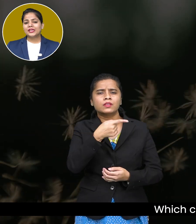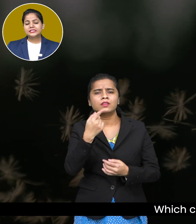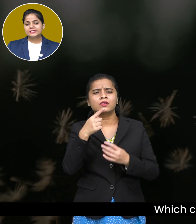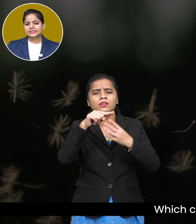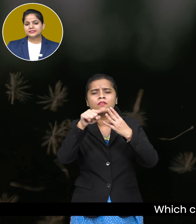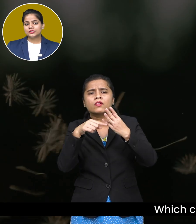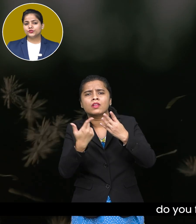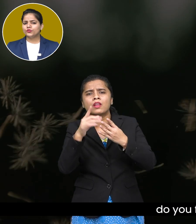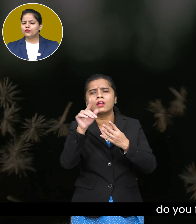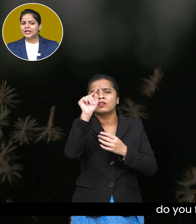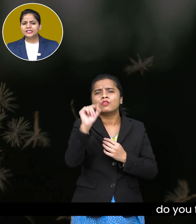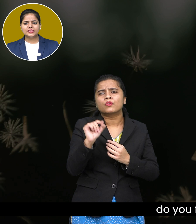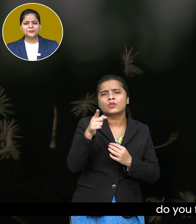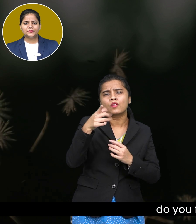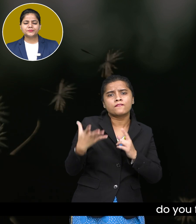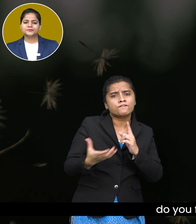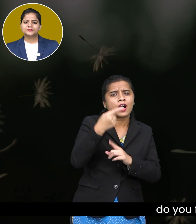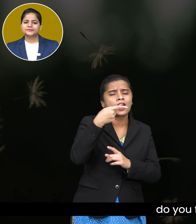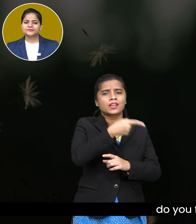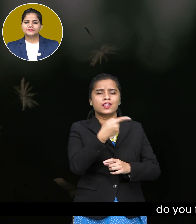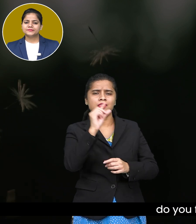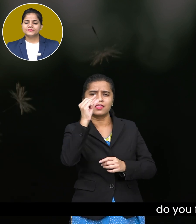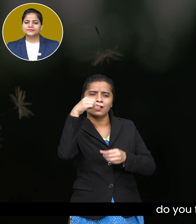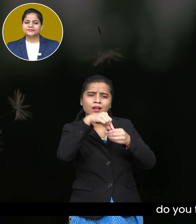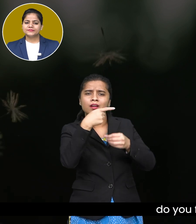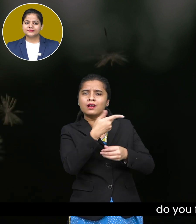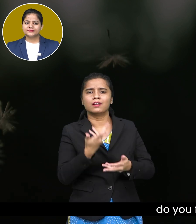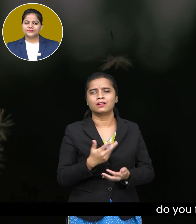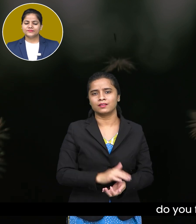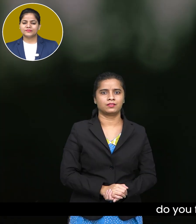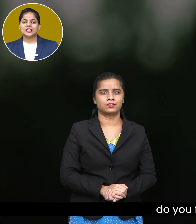Which characteristics do you find in them?